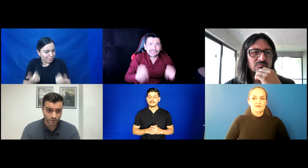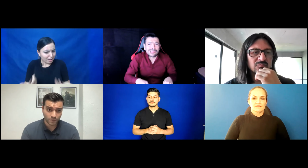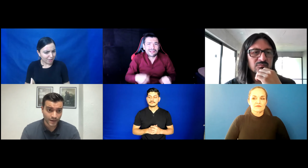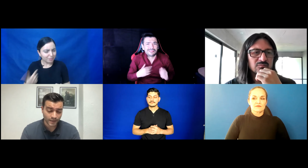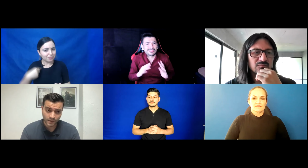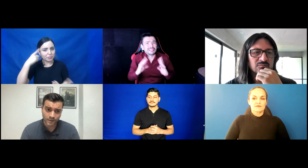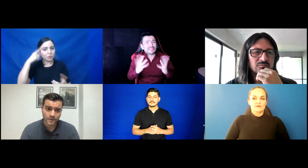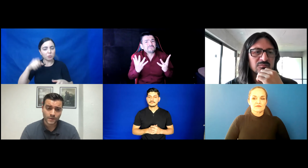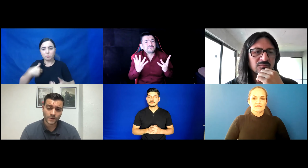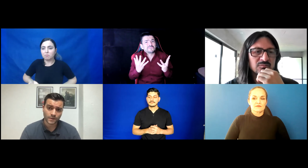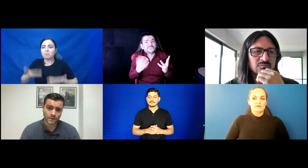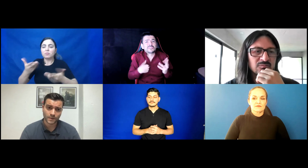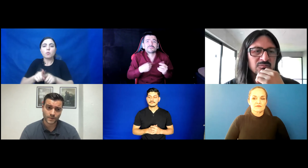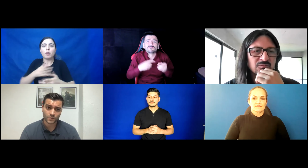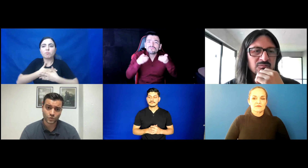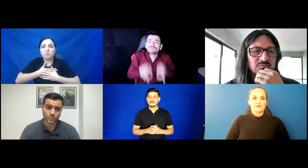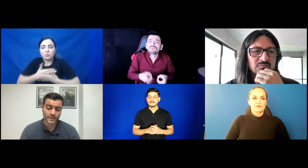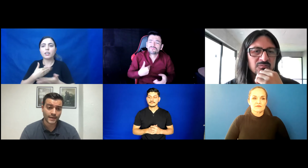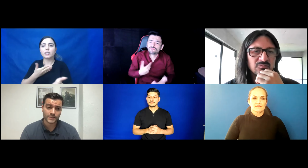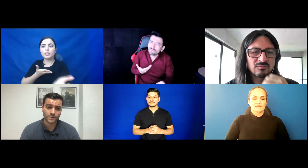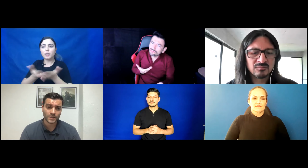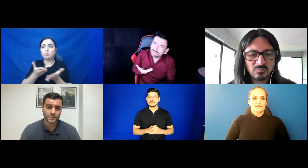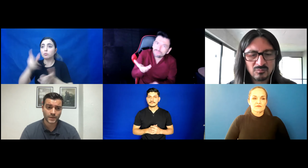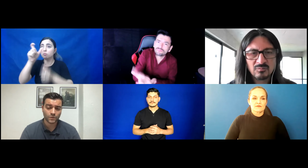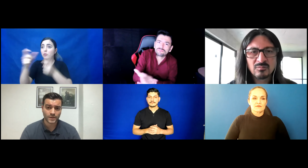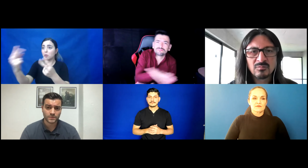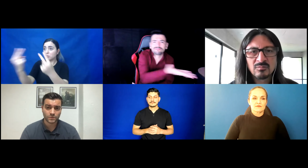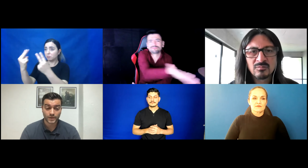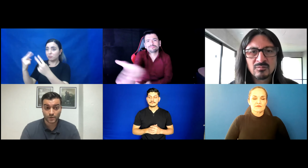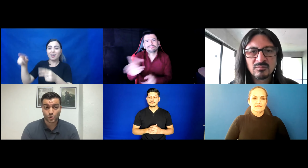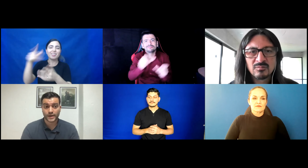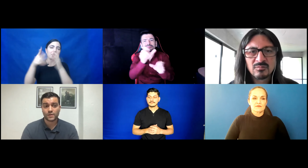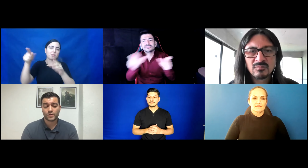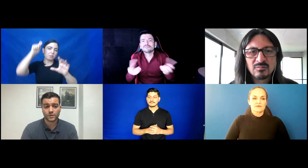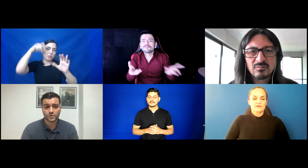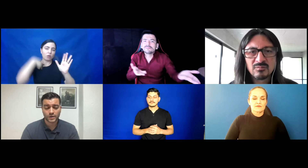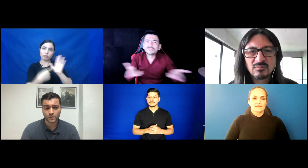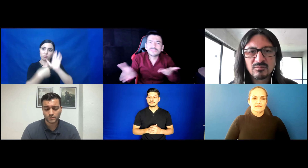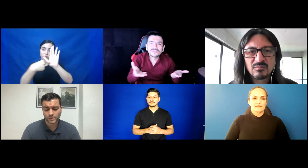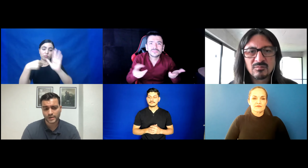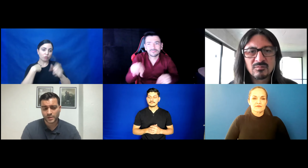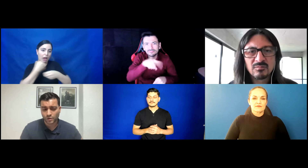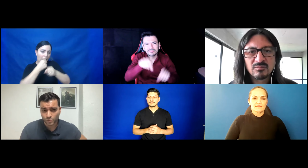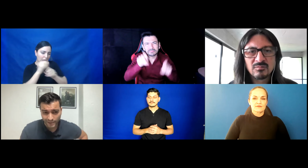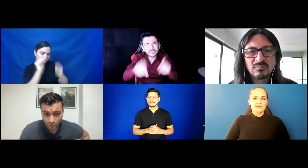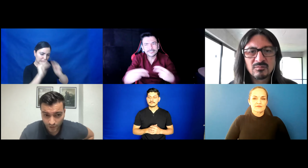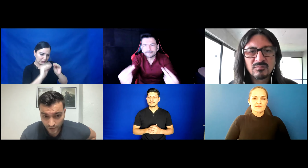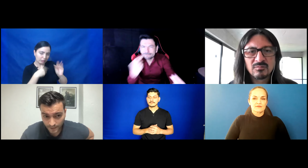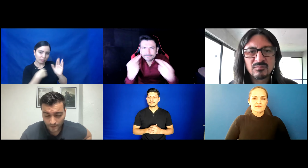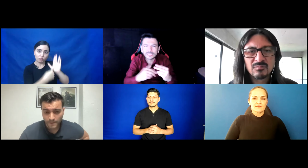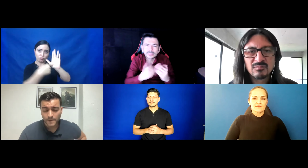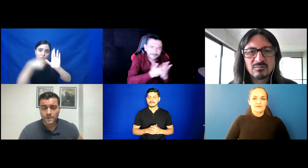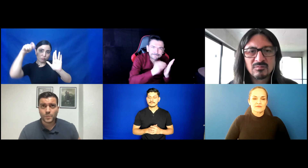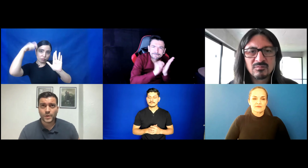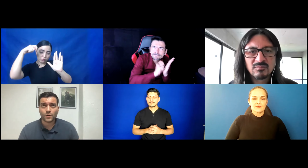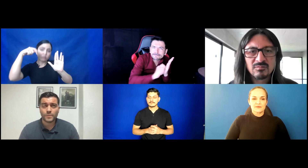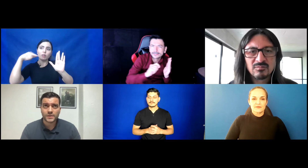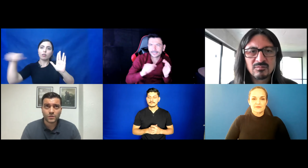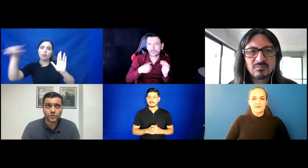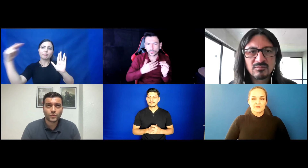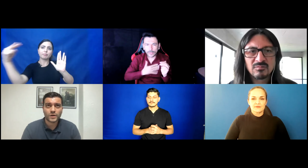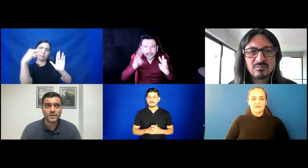life to the service of my audiences, the service of the people that I document in my